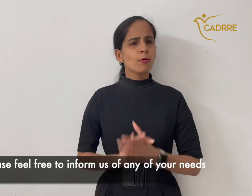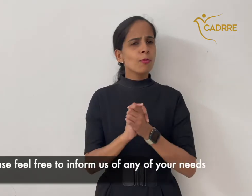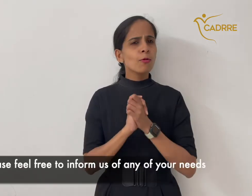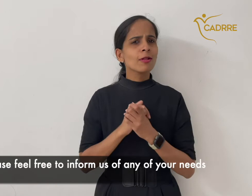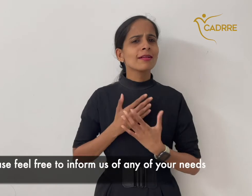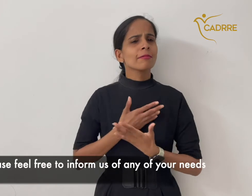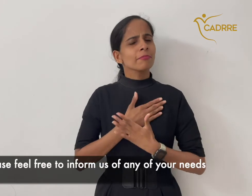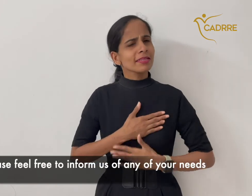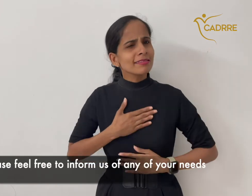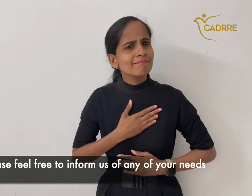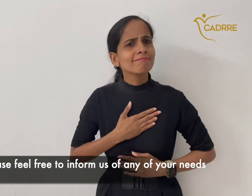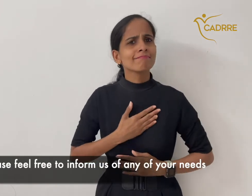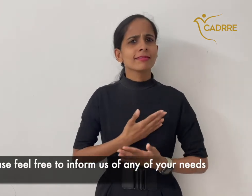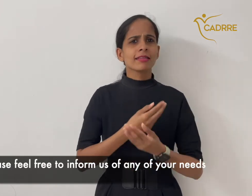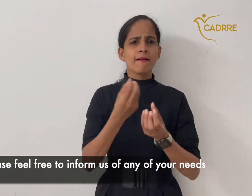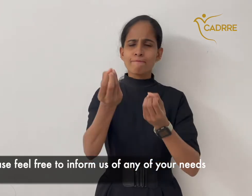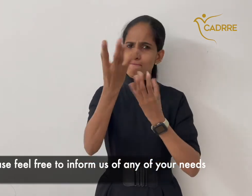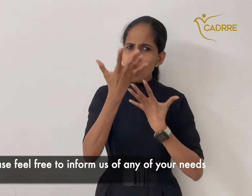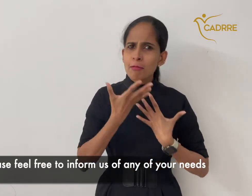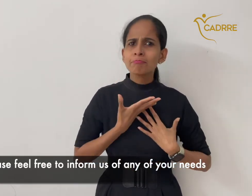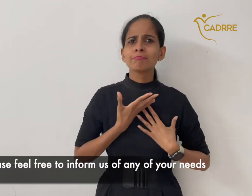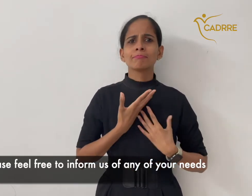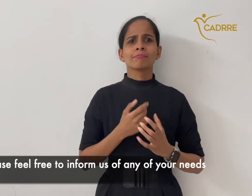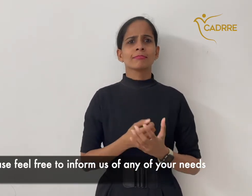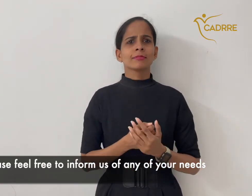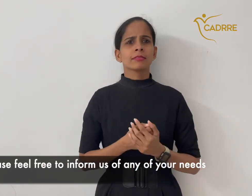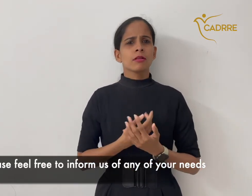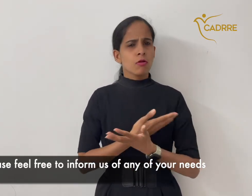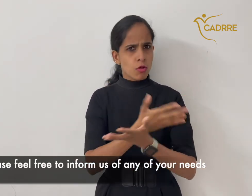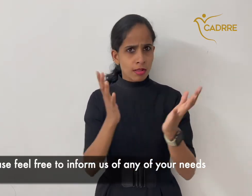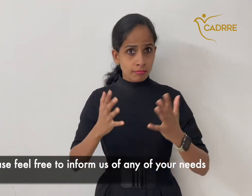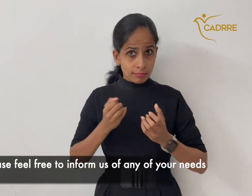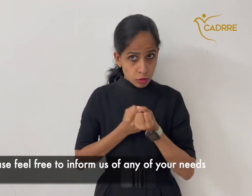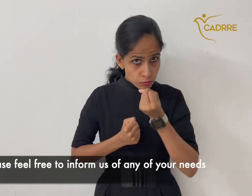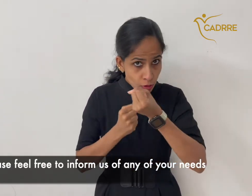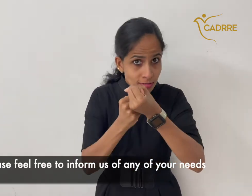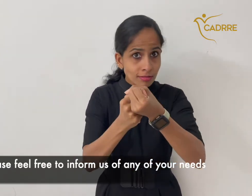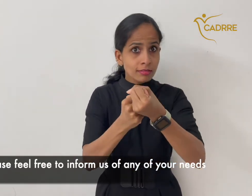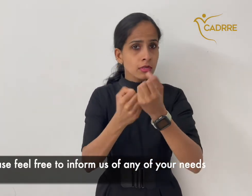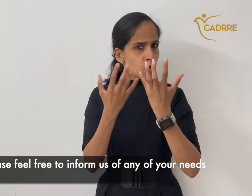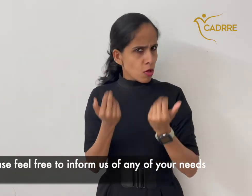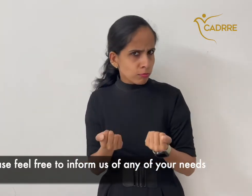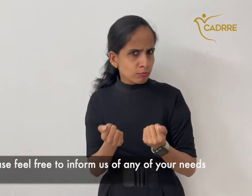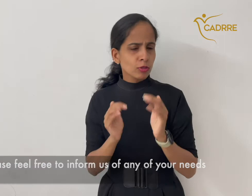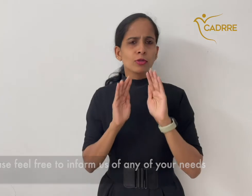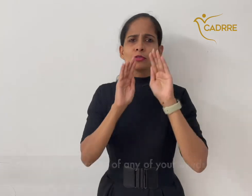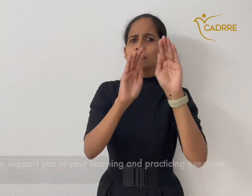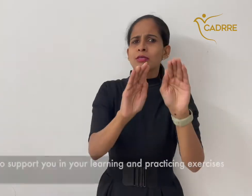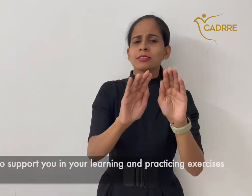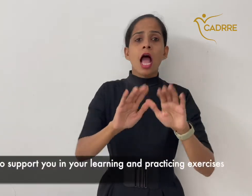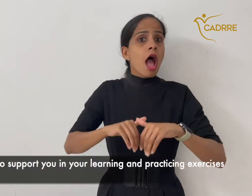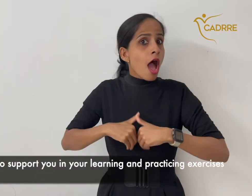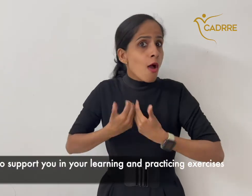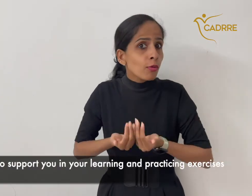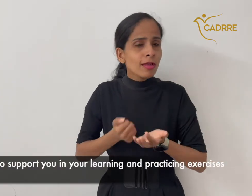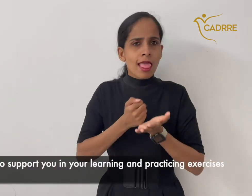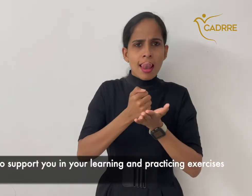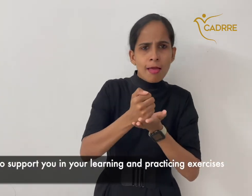Friends, please feel free to inform us of any of your needs. We are here to support